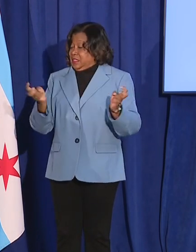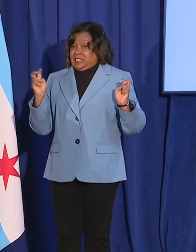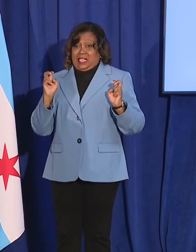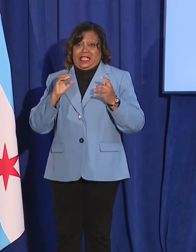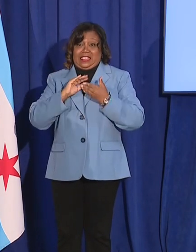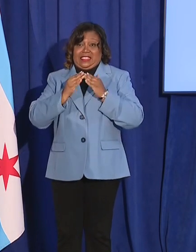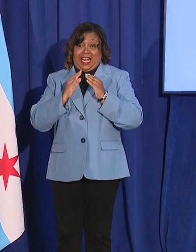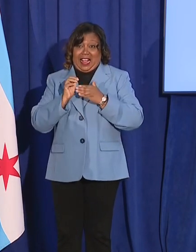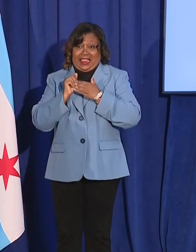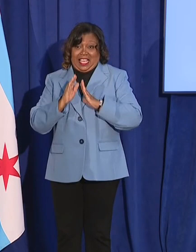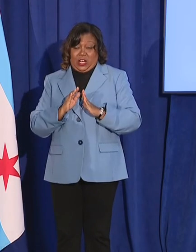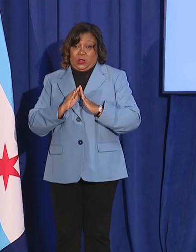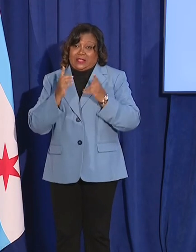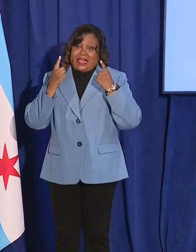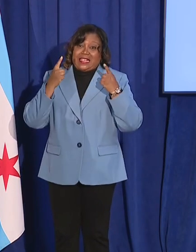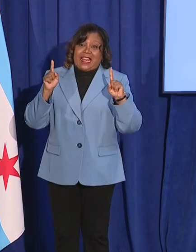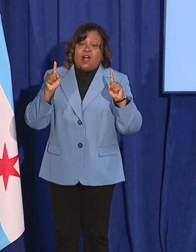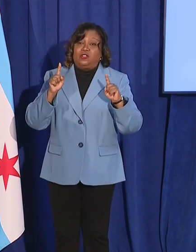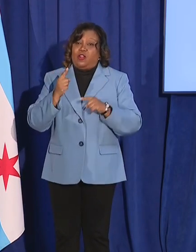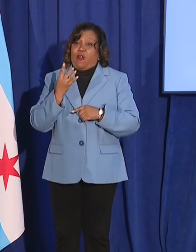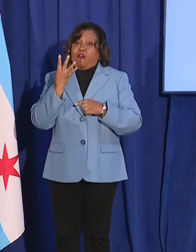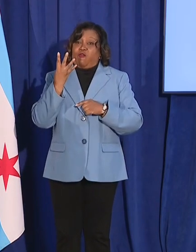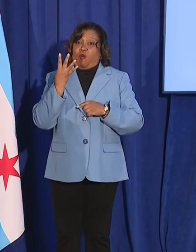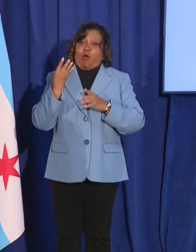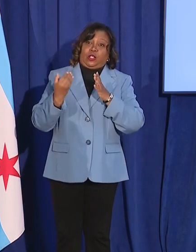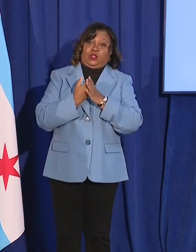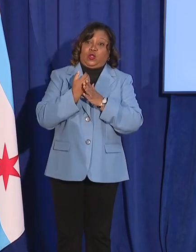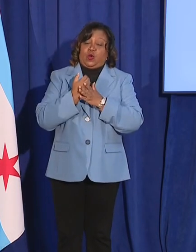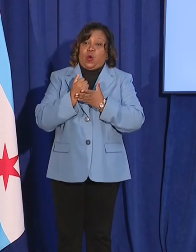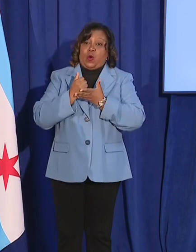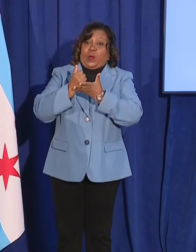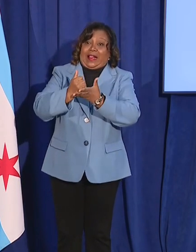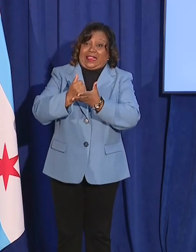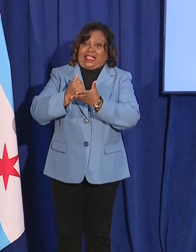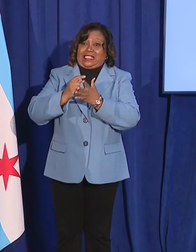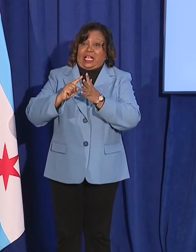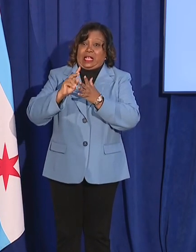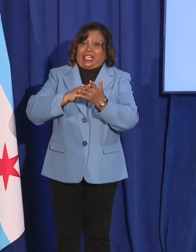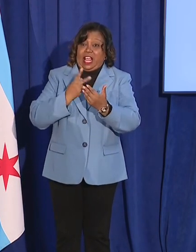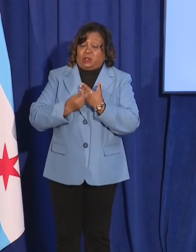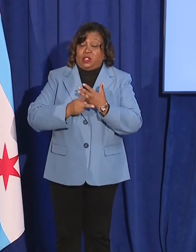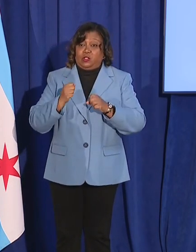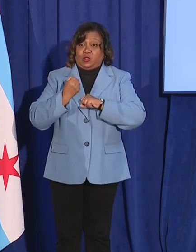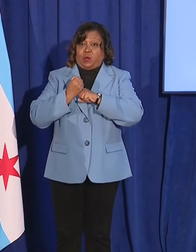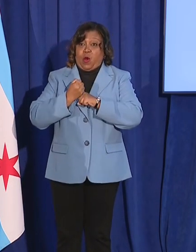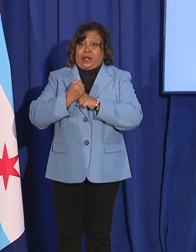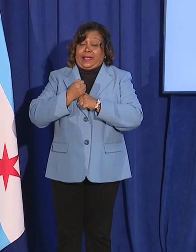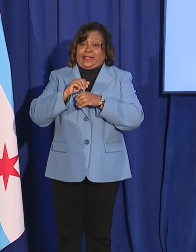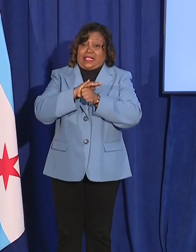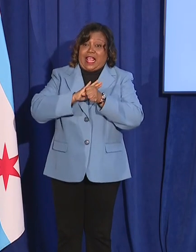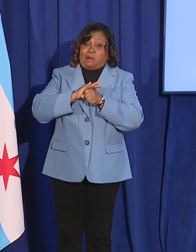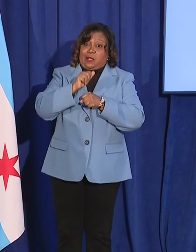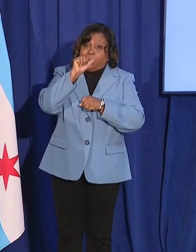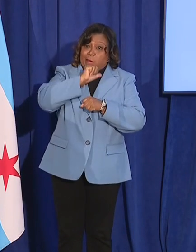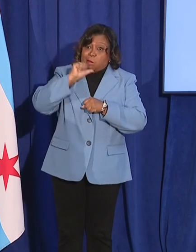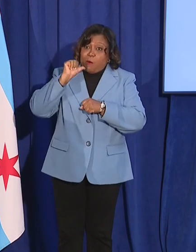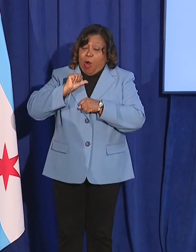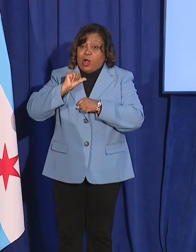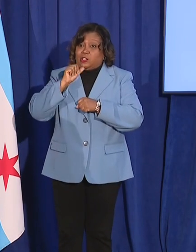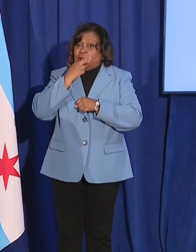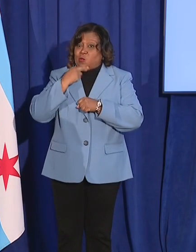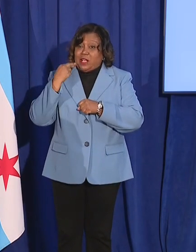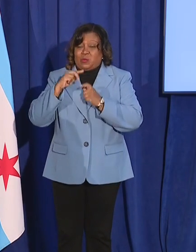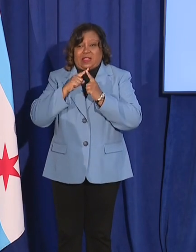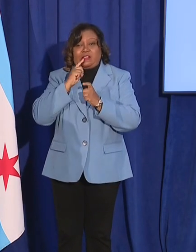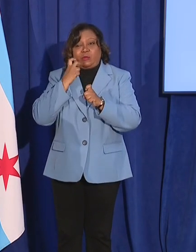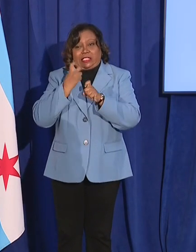city leaders in announcing 4 new relief initiatives to support our neighborhood bars and restaurants during this